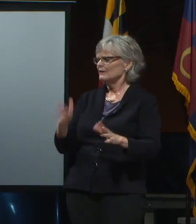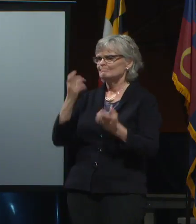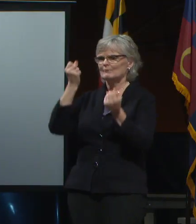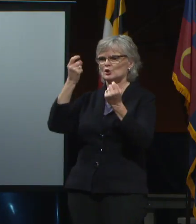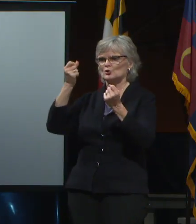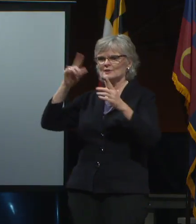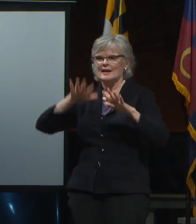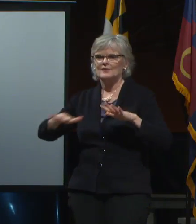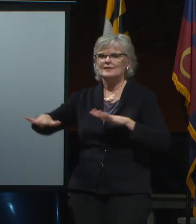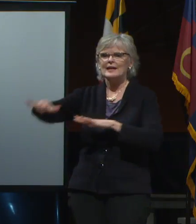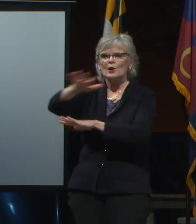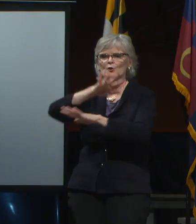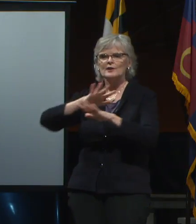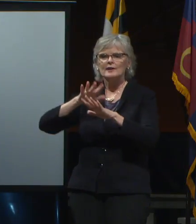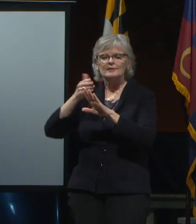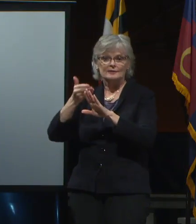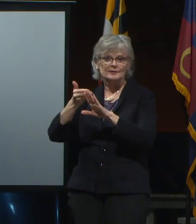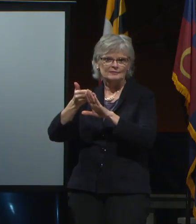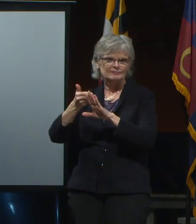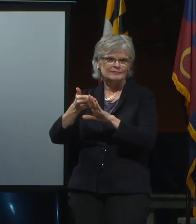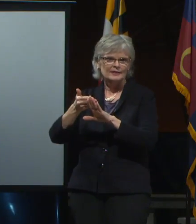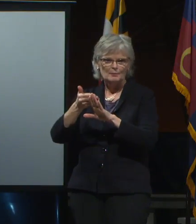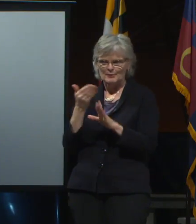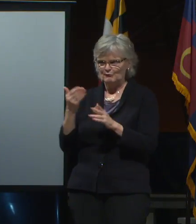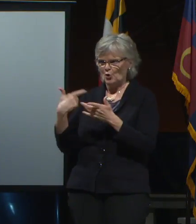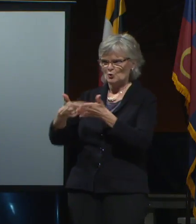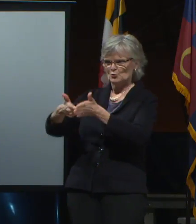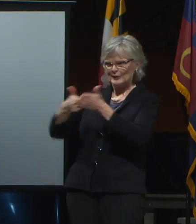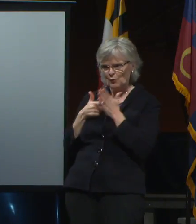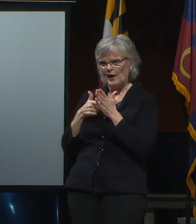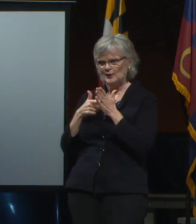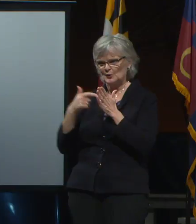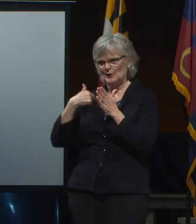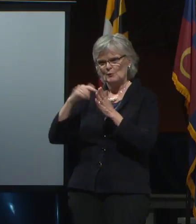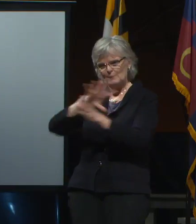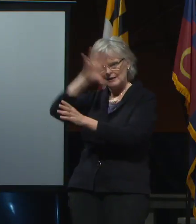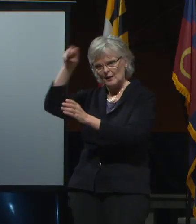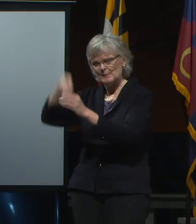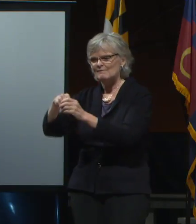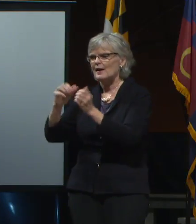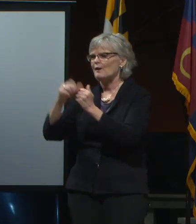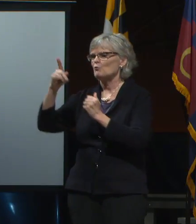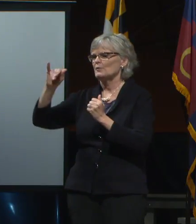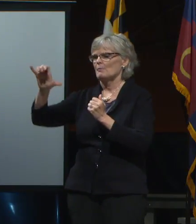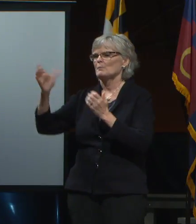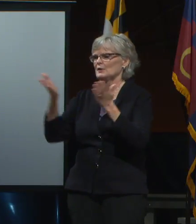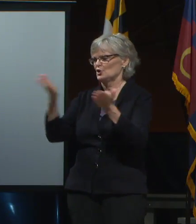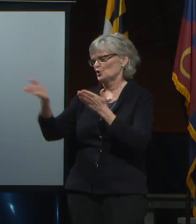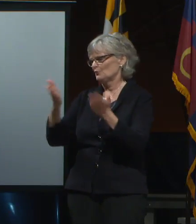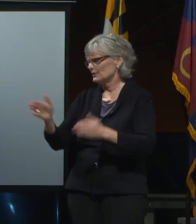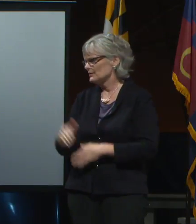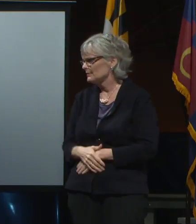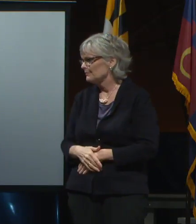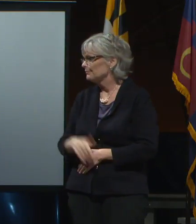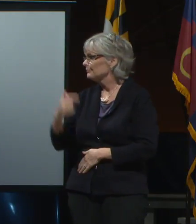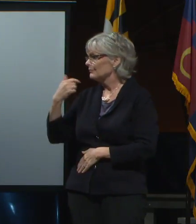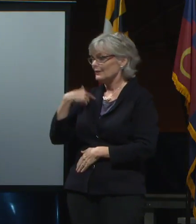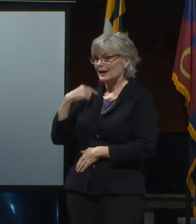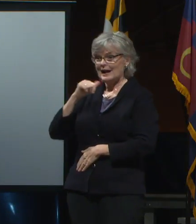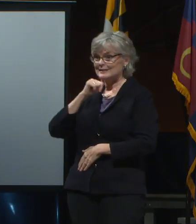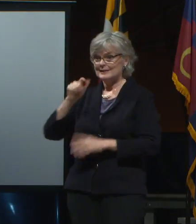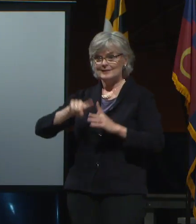of the land before requiring that we become involved in public service. And so it was that I did